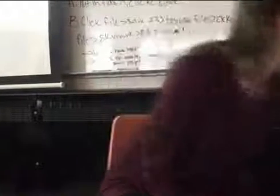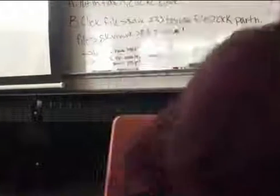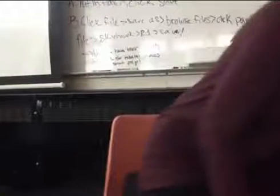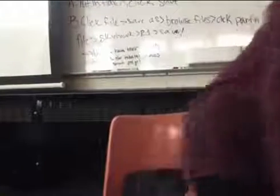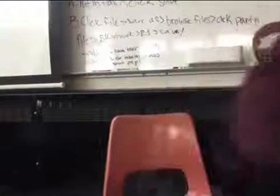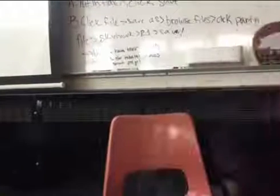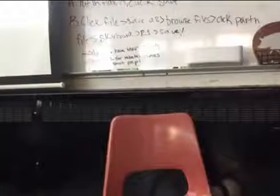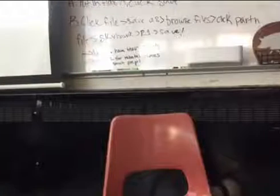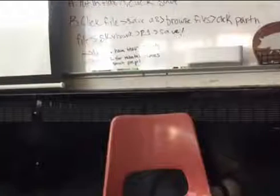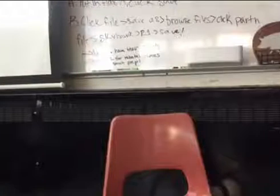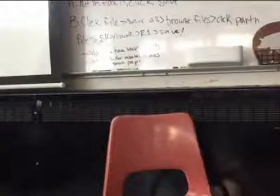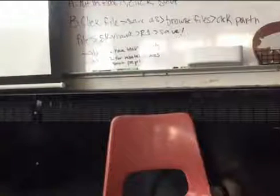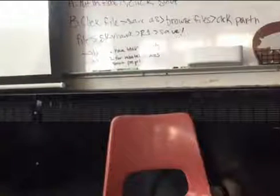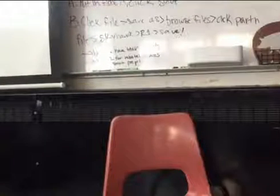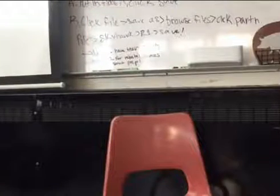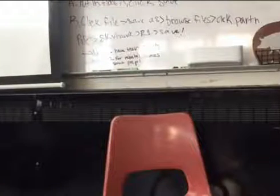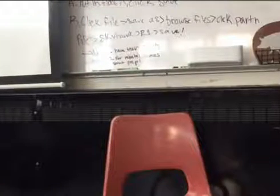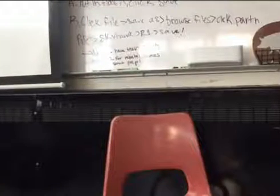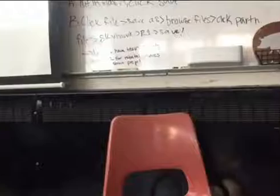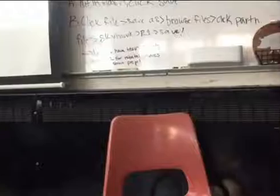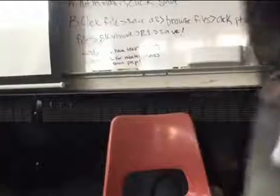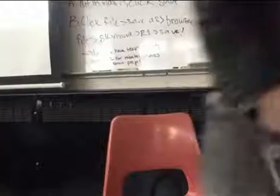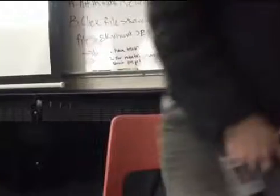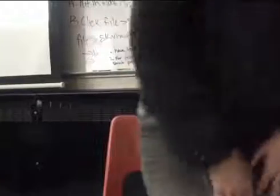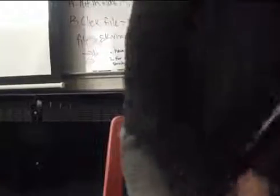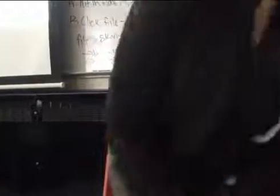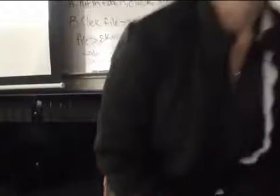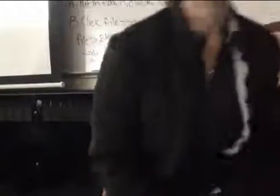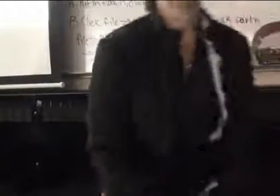All right, so let's watch it.